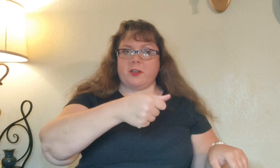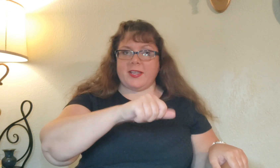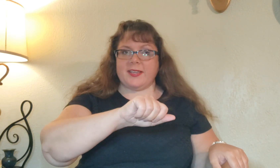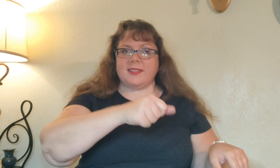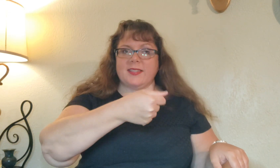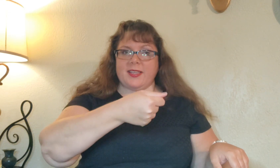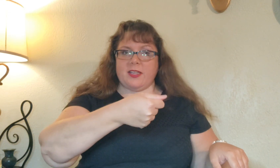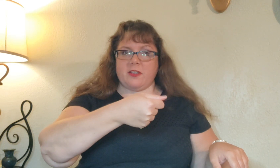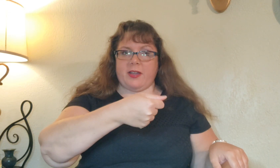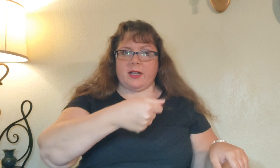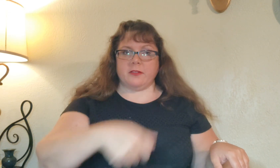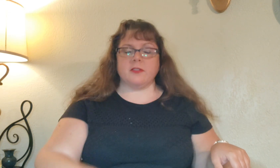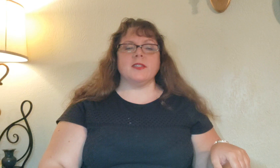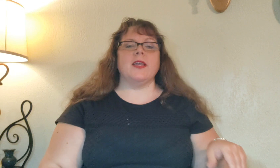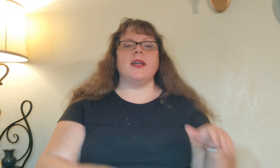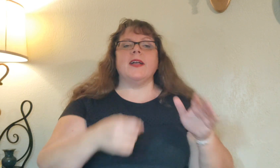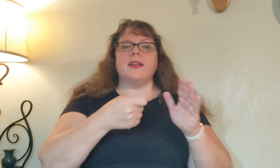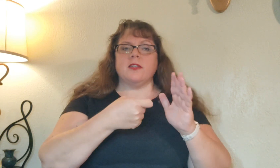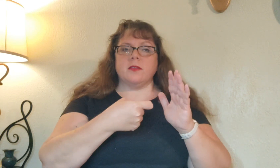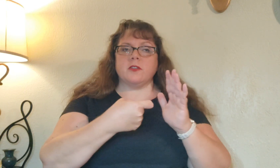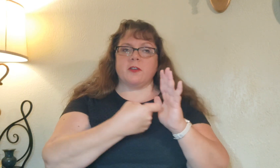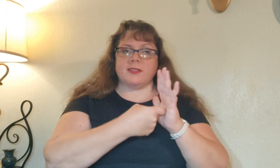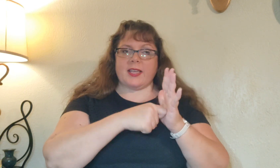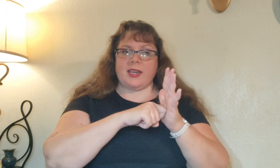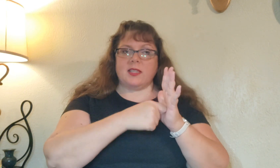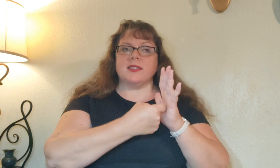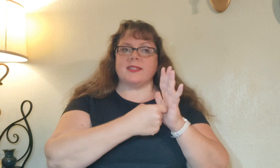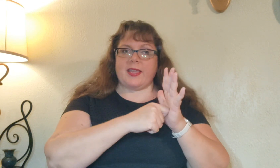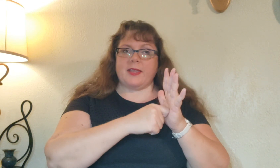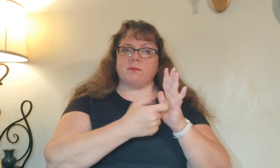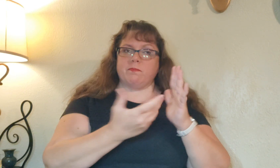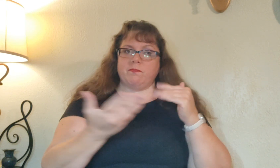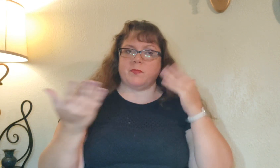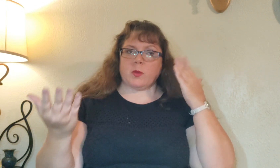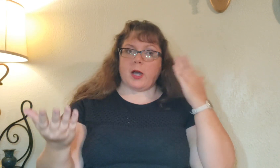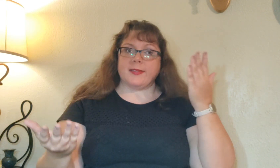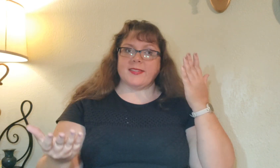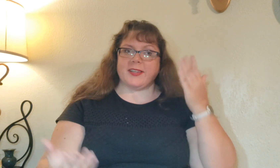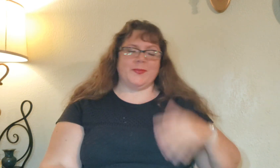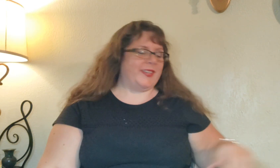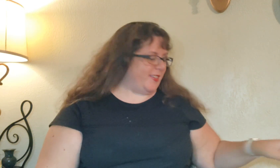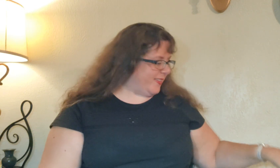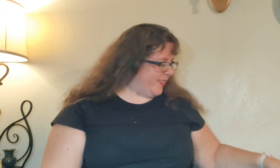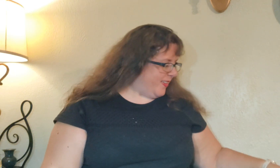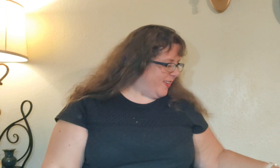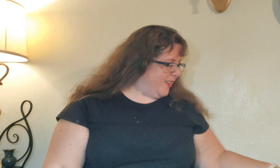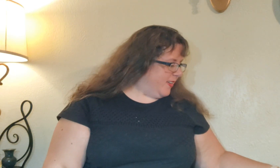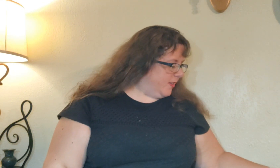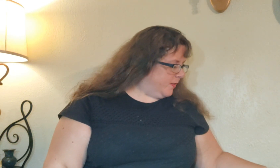turning it to get in your house. So it's kind of the same concept.